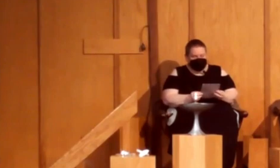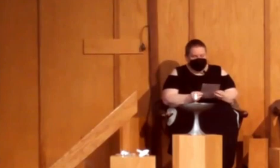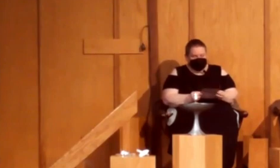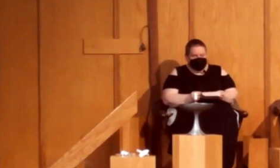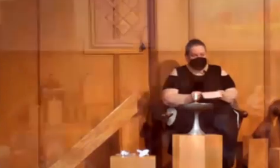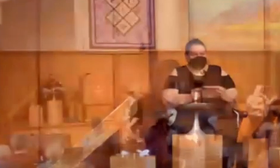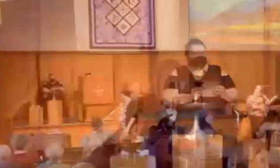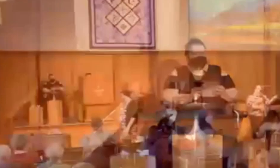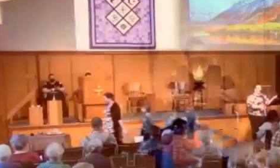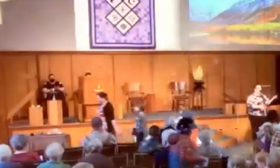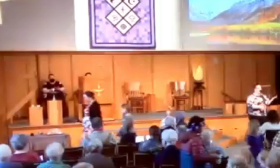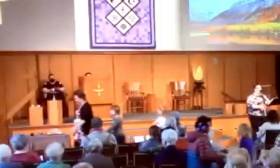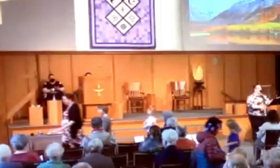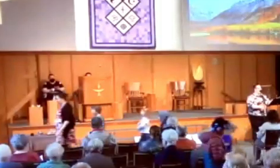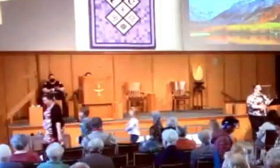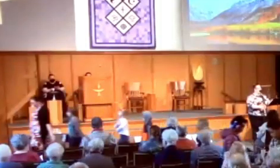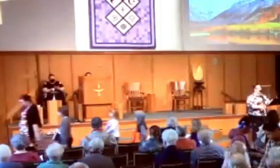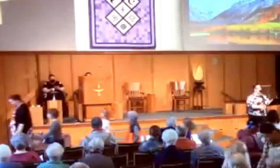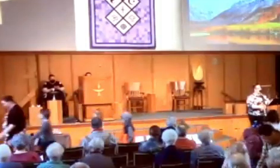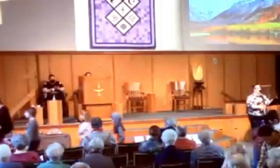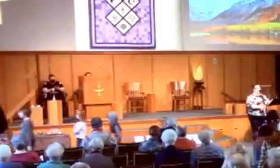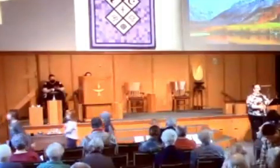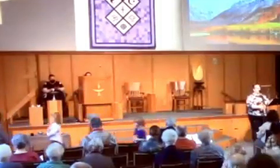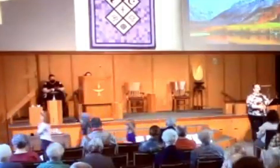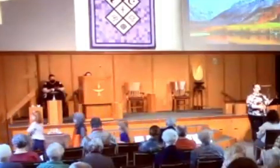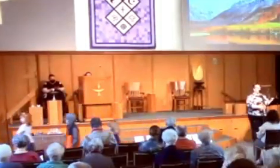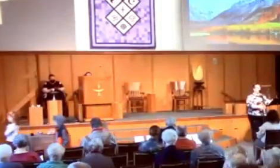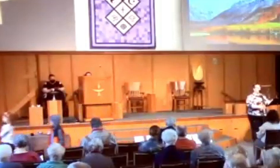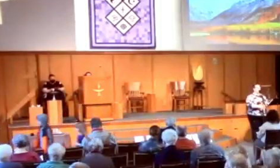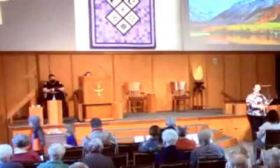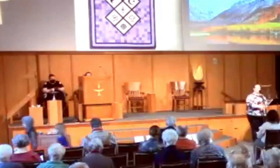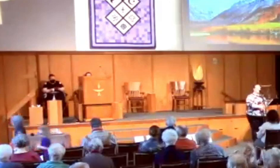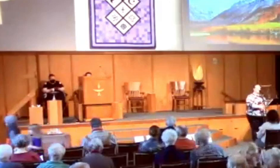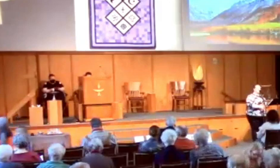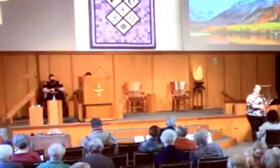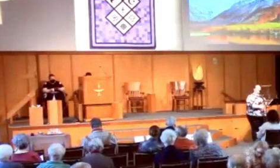And may the joy of life surround you